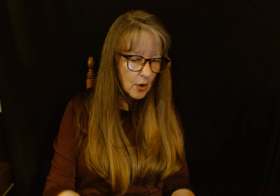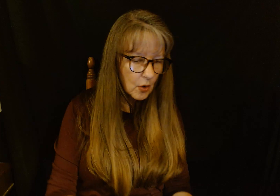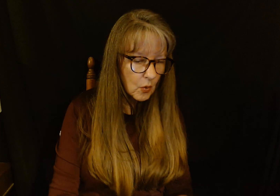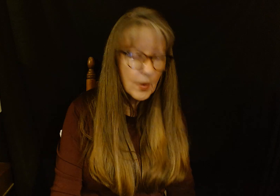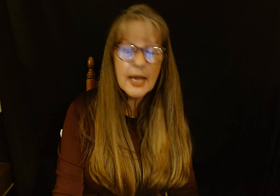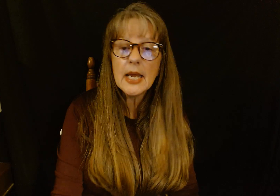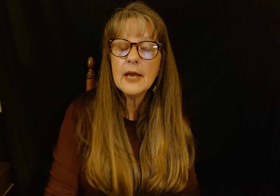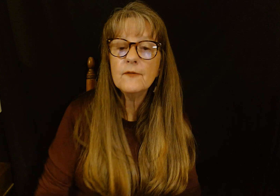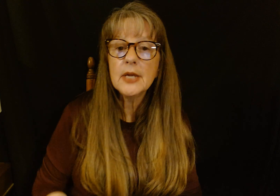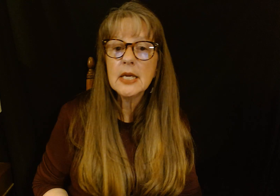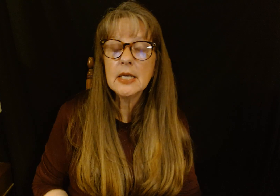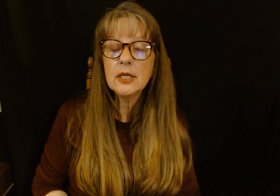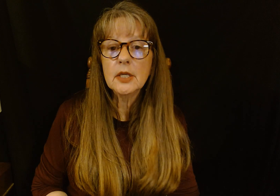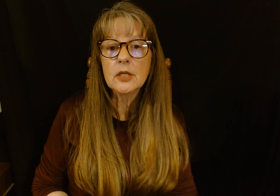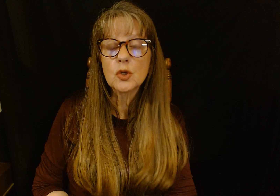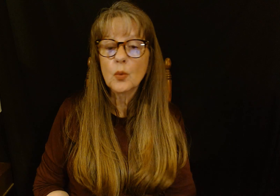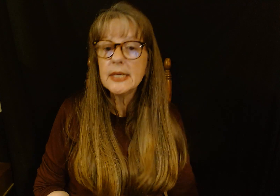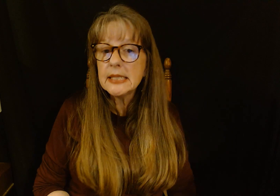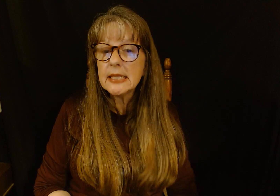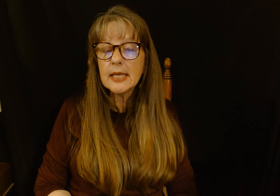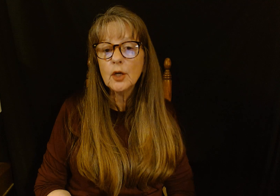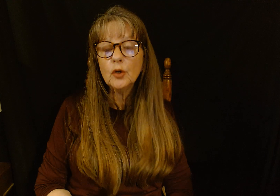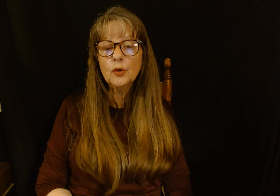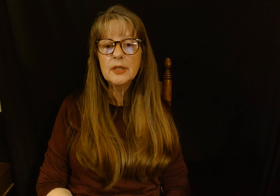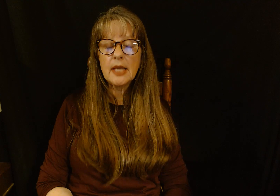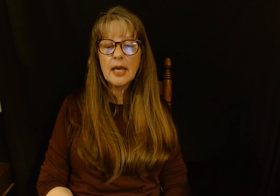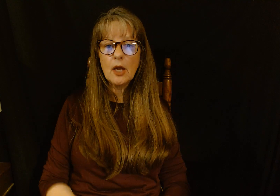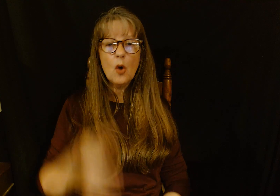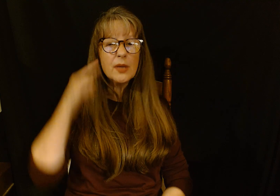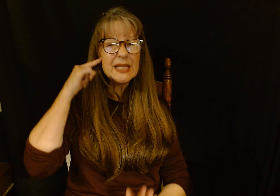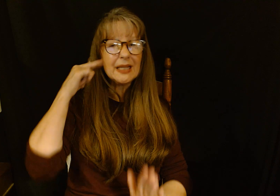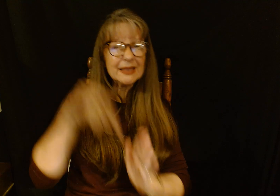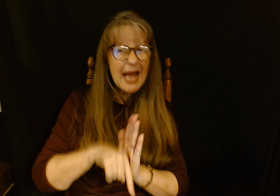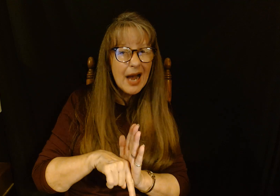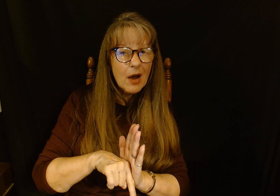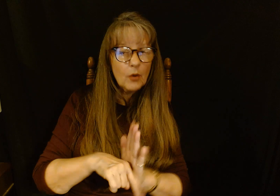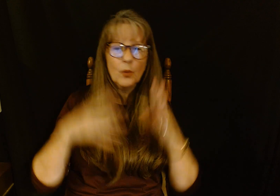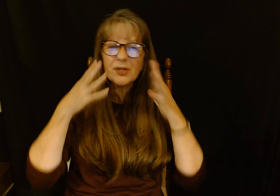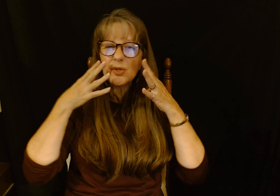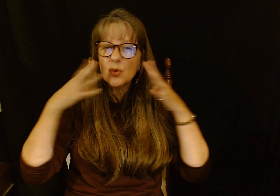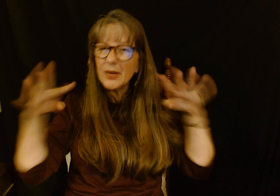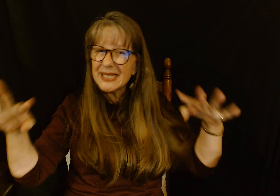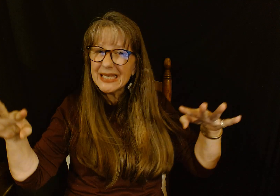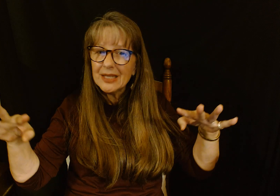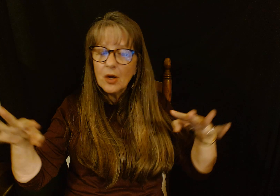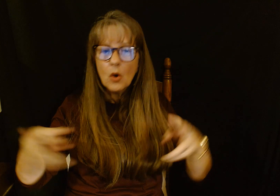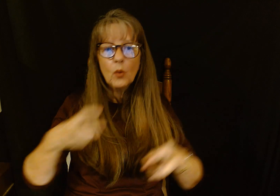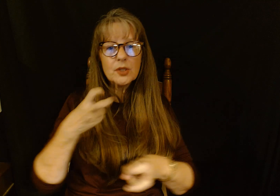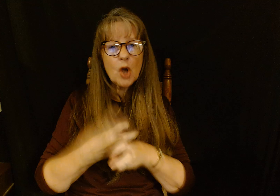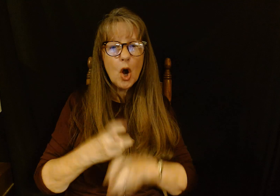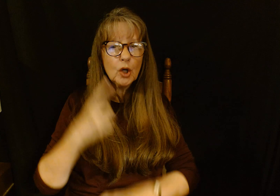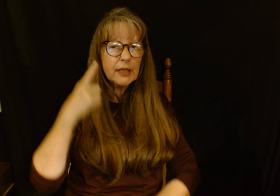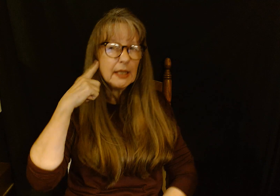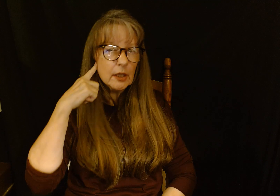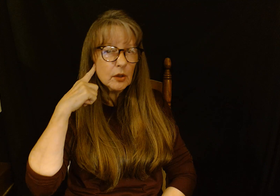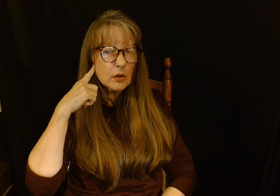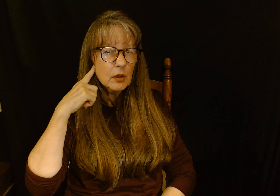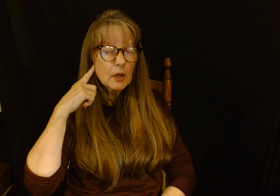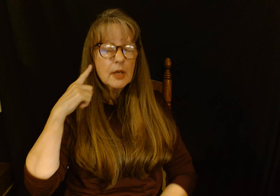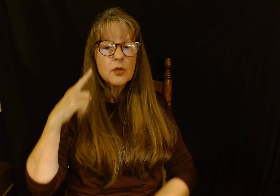So if it is noisy there, you could say, oh, it's loud, or it's noisy, or it's hard to hear. So